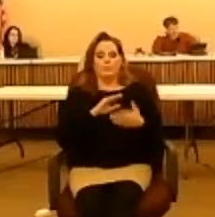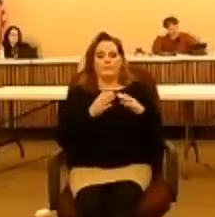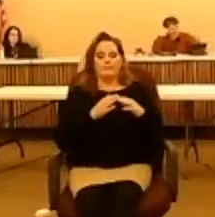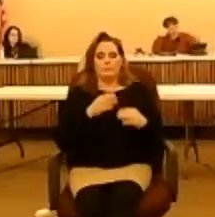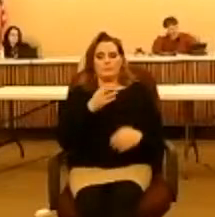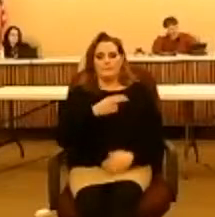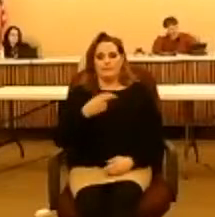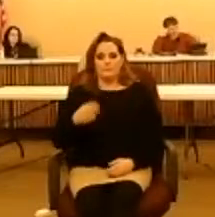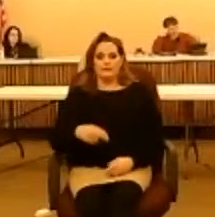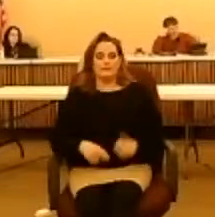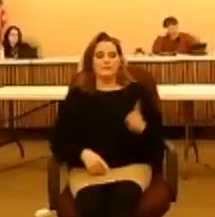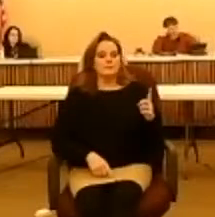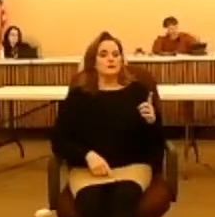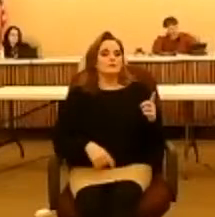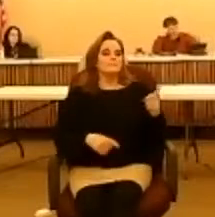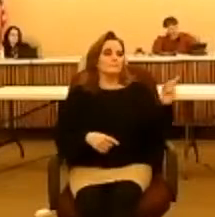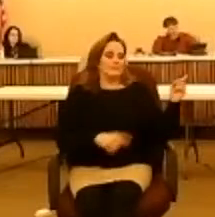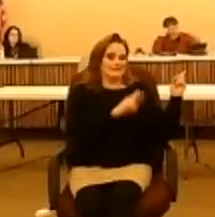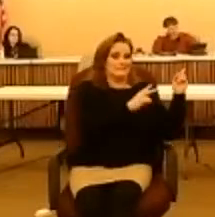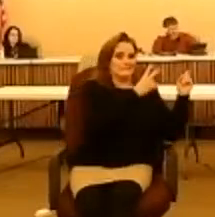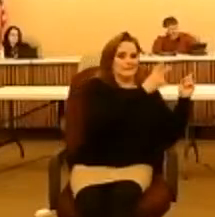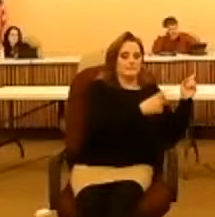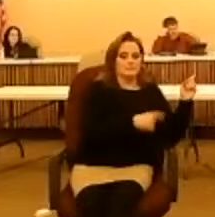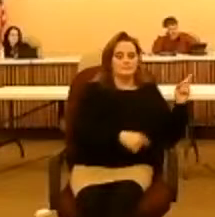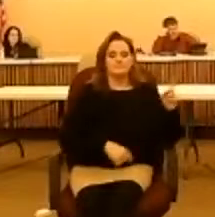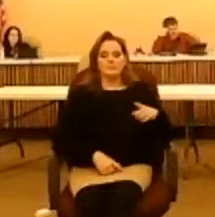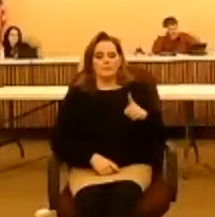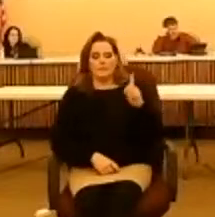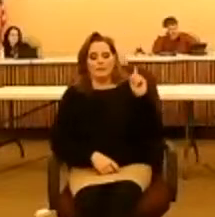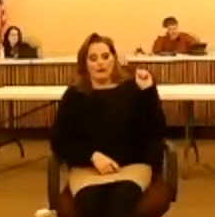I'll open discussion noting that